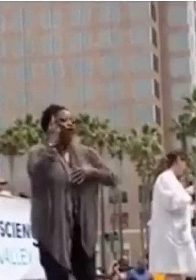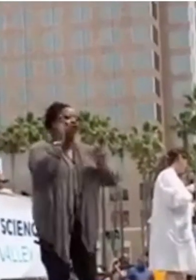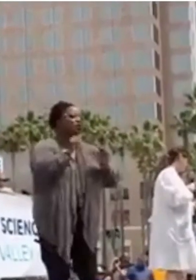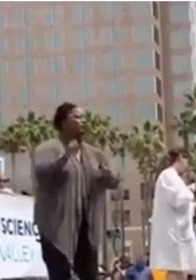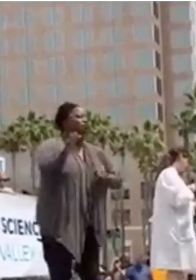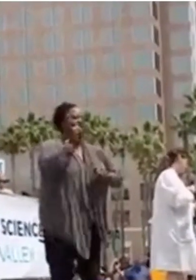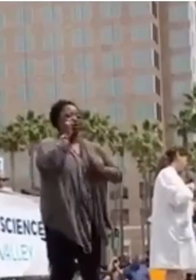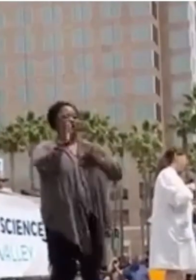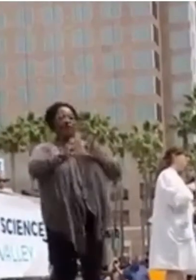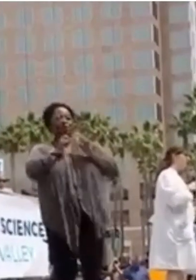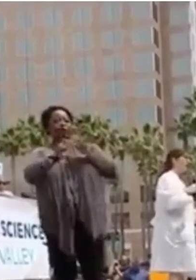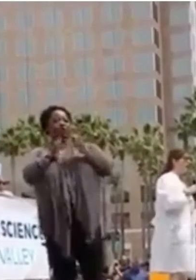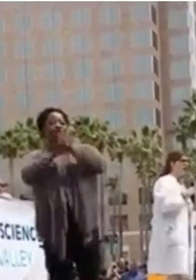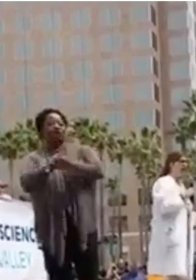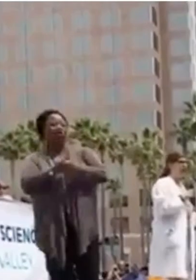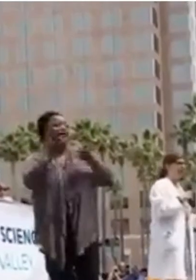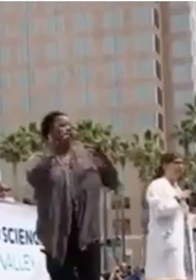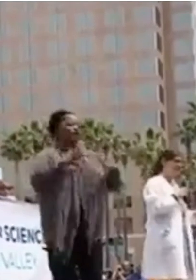not emotional.